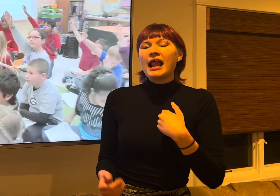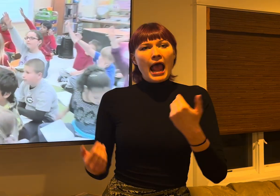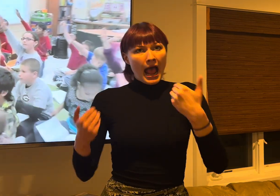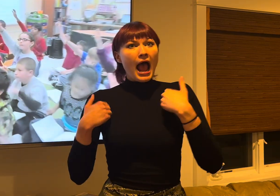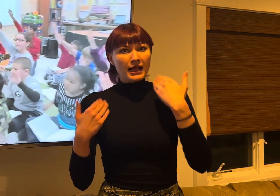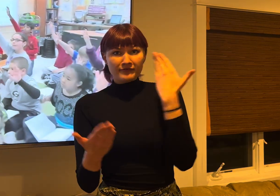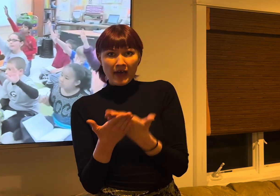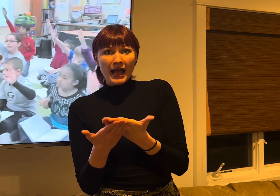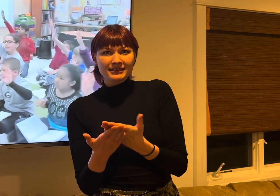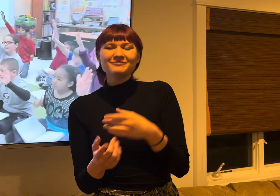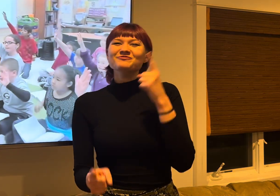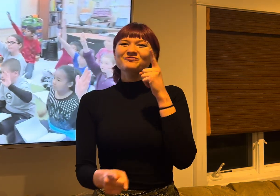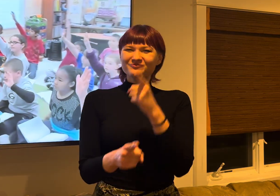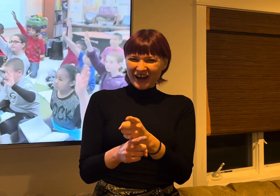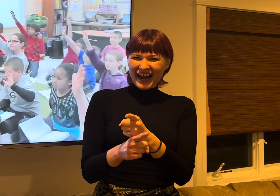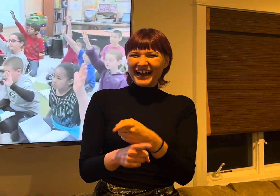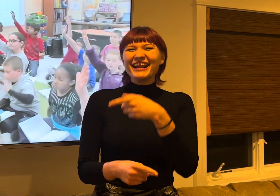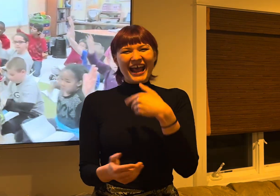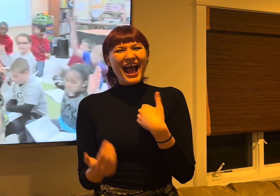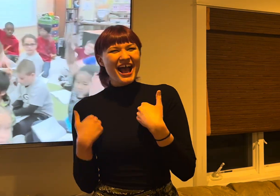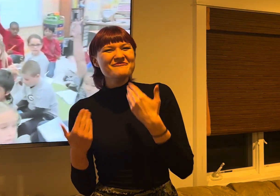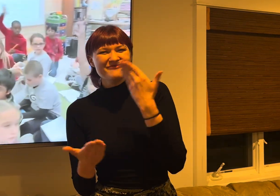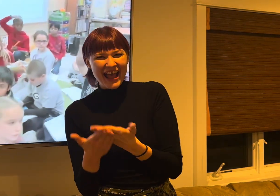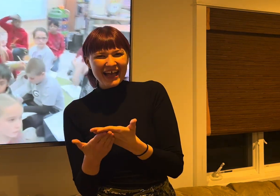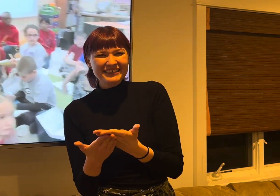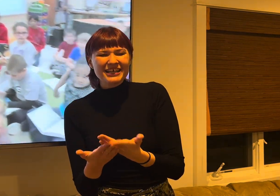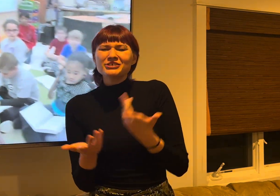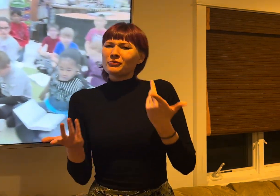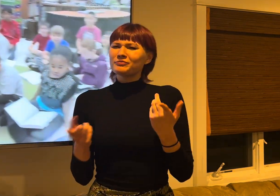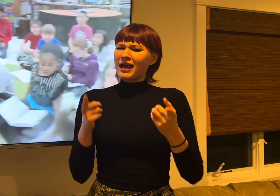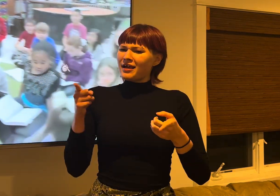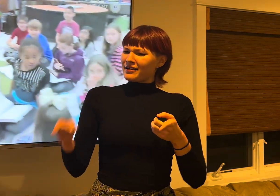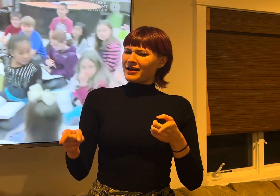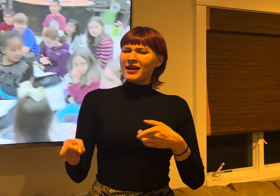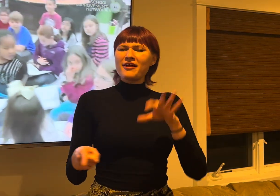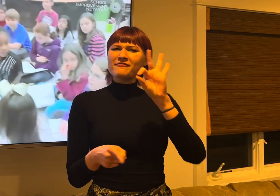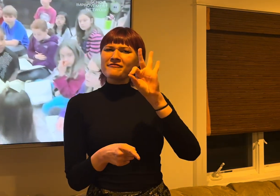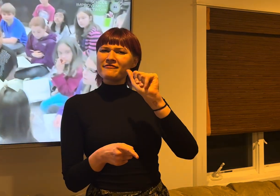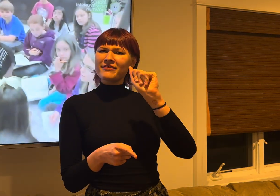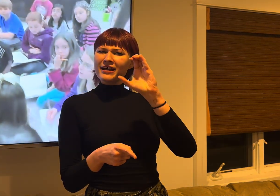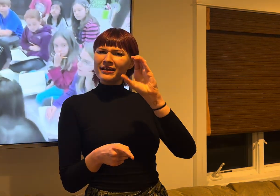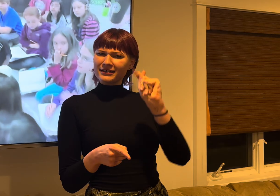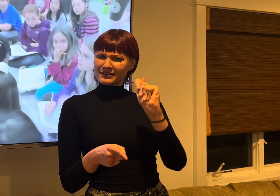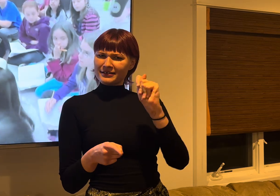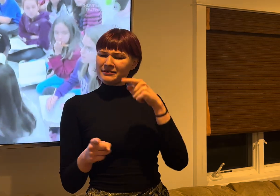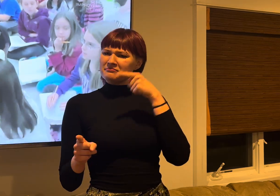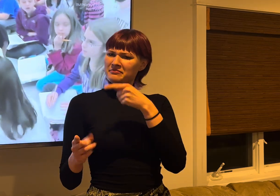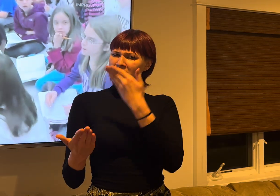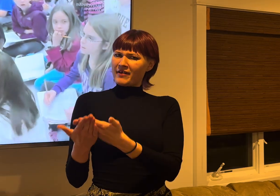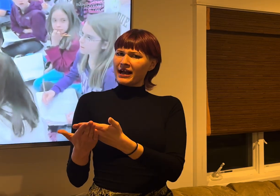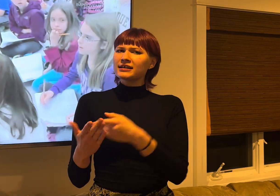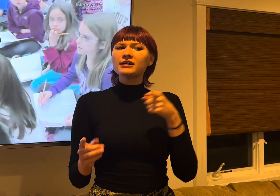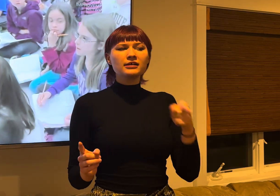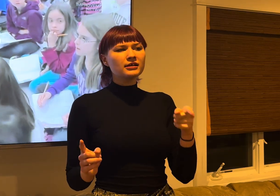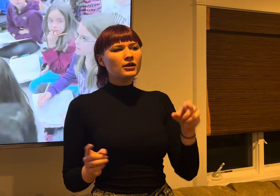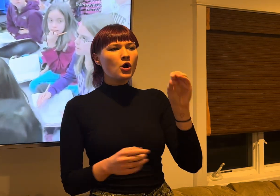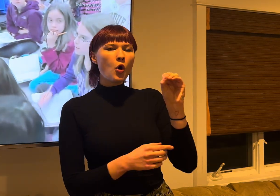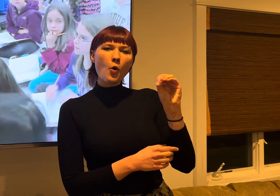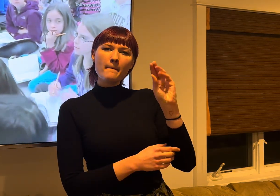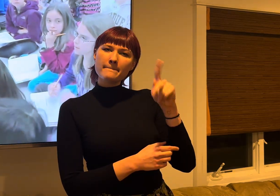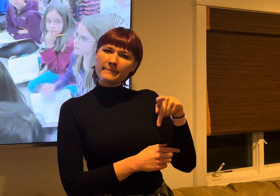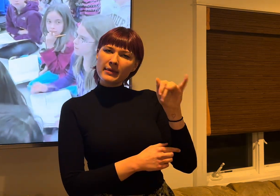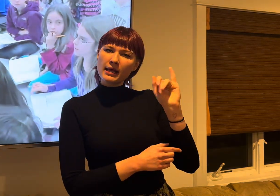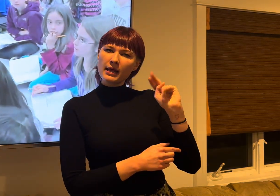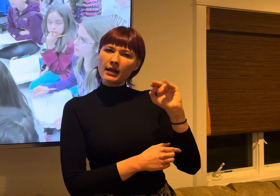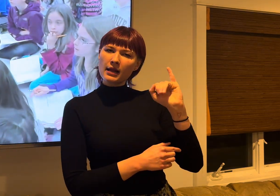a difference between a fact and an opinion? Sydney? Well, a fact, everybody knows it, but an opinion, people